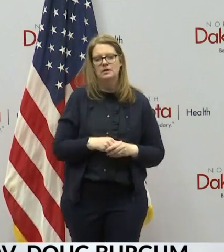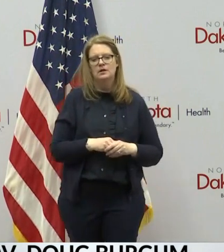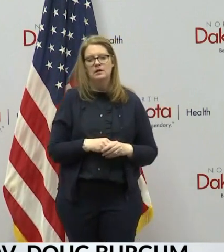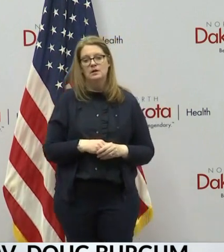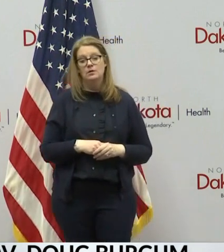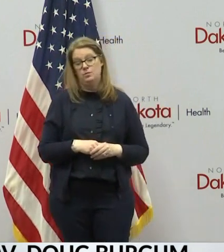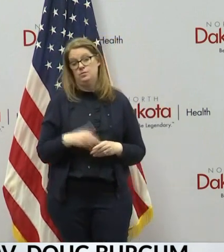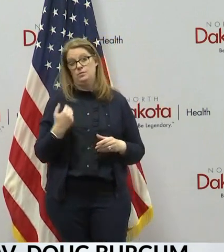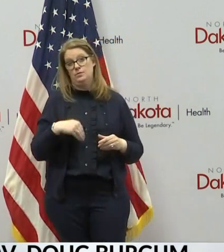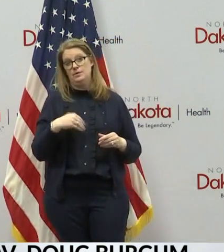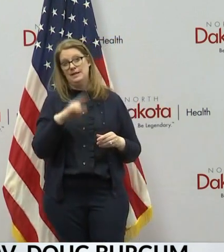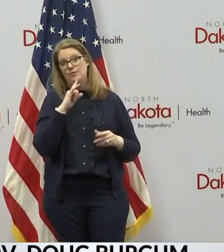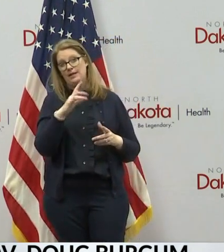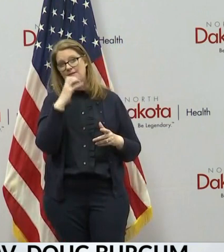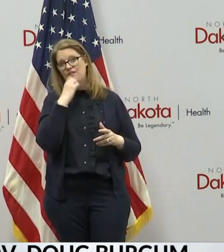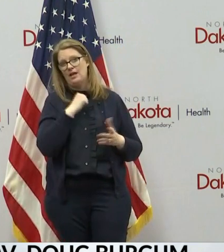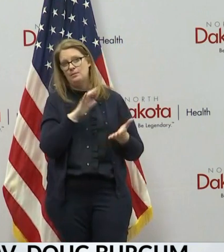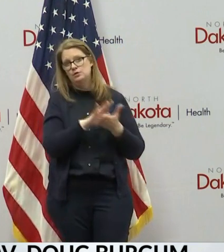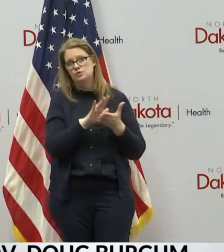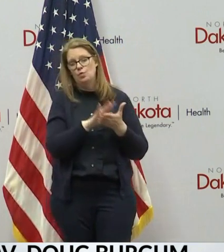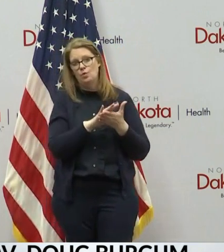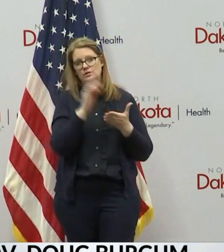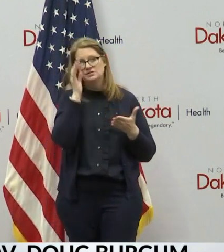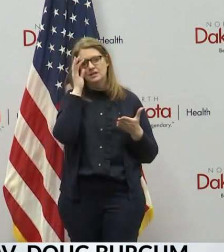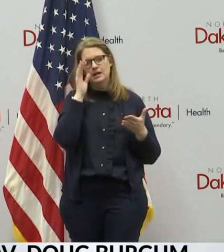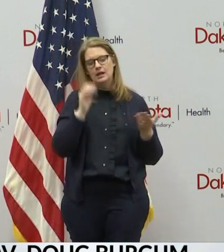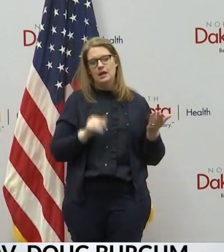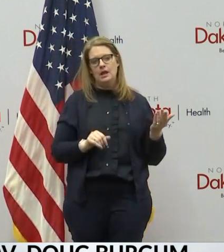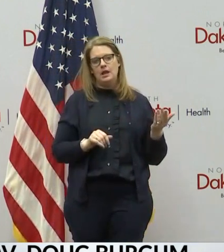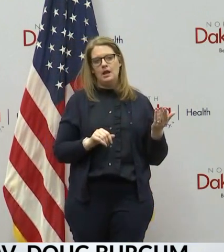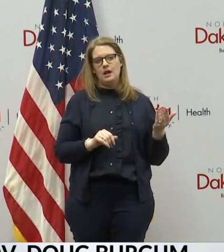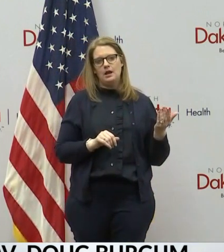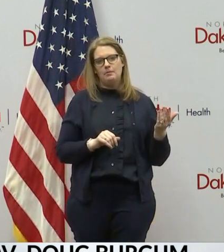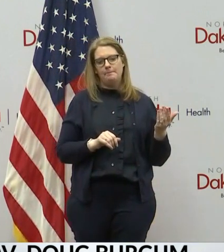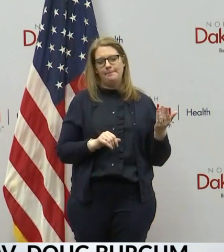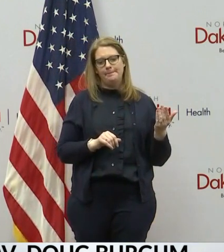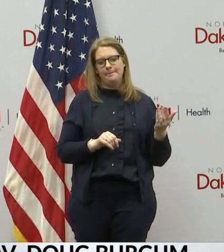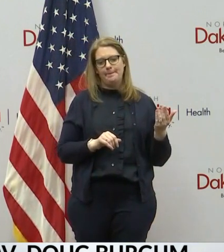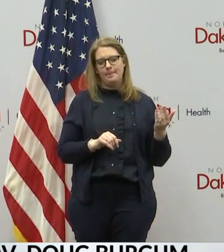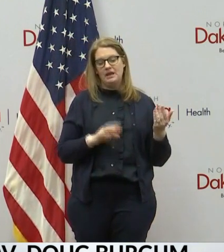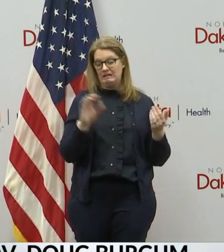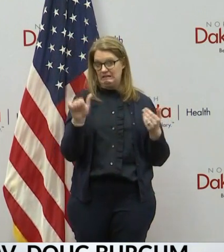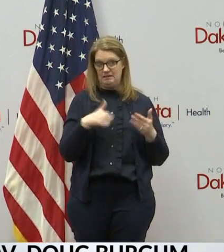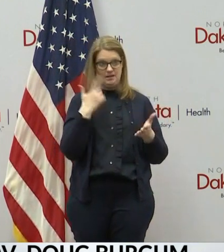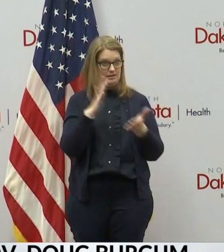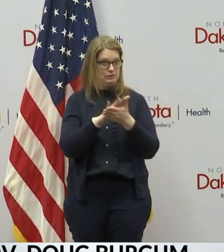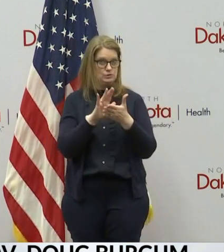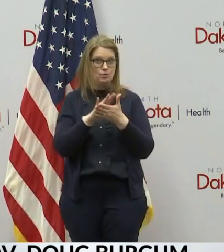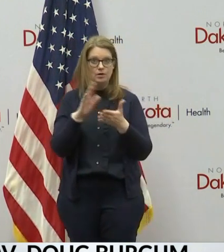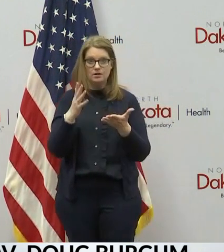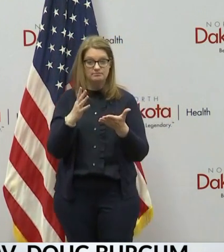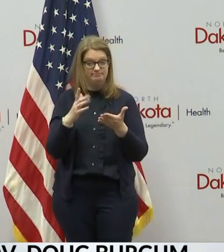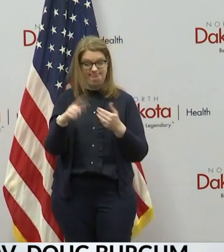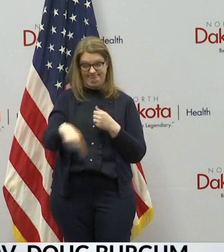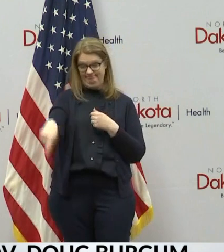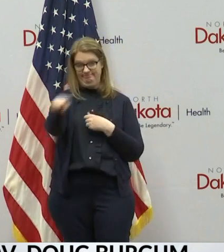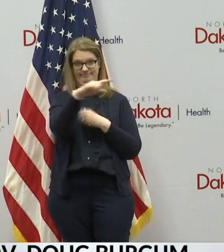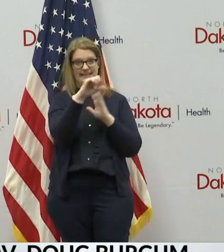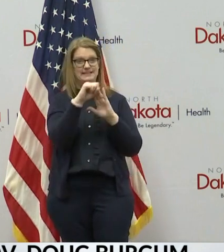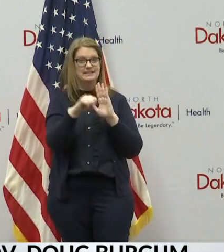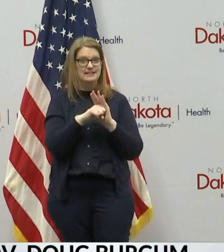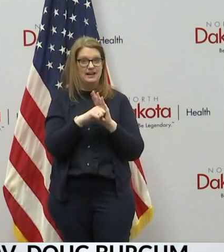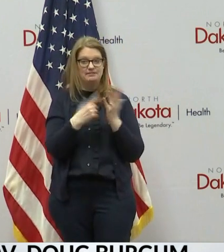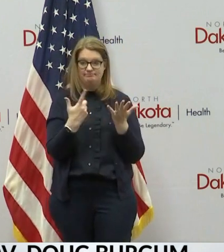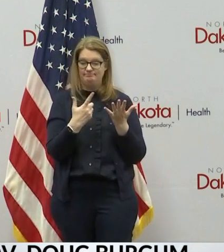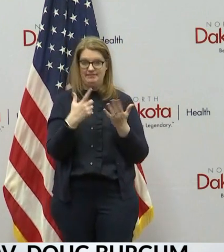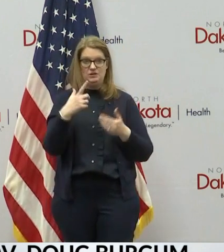super valuable. The schools that were on the front edge of these innovation plans, and any school in the state has an opportunity still, this